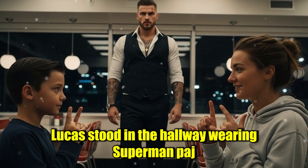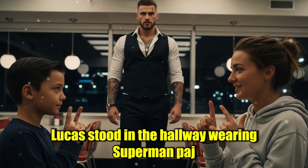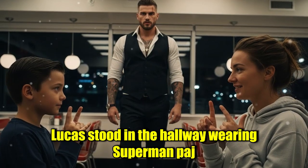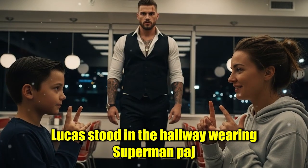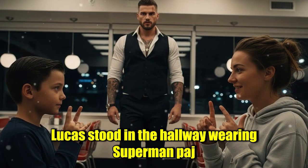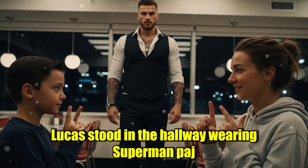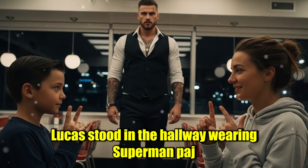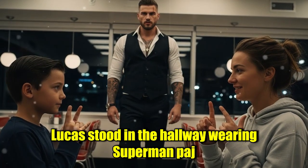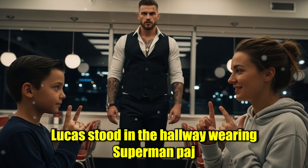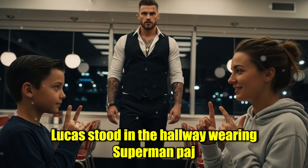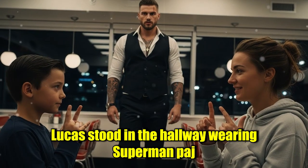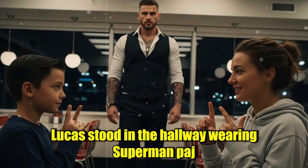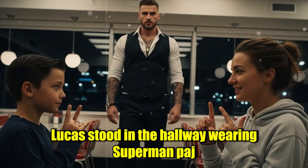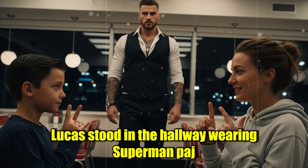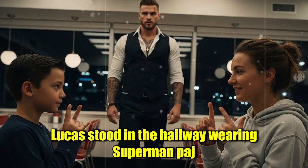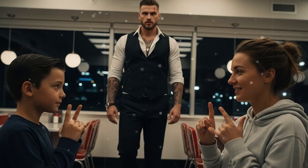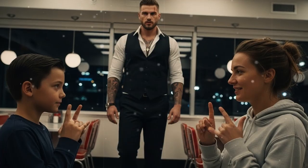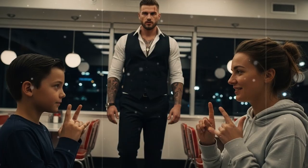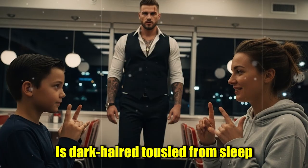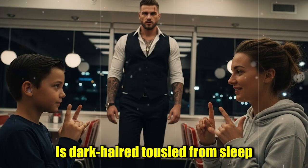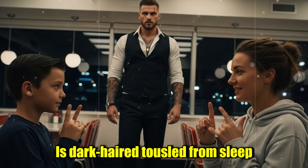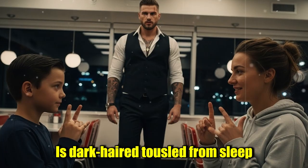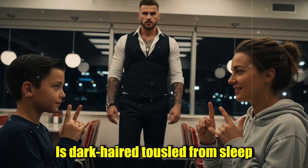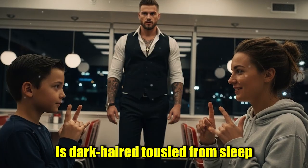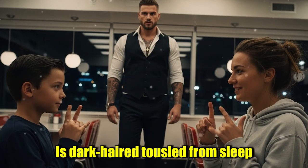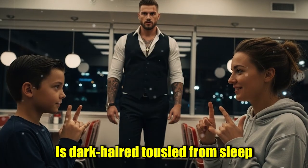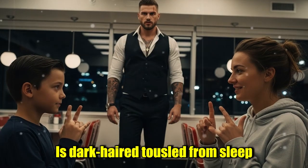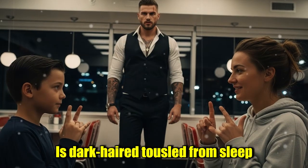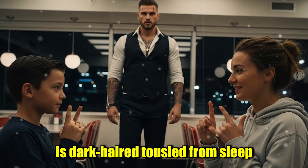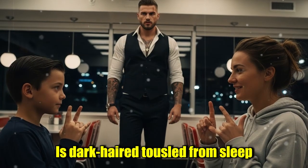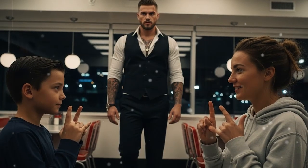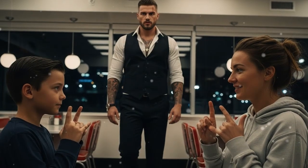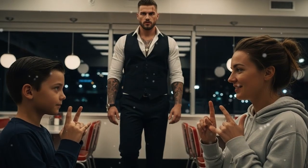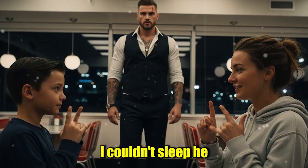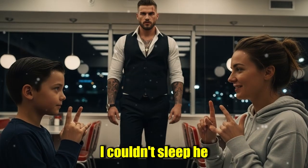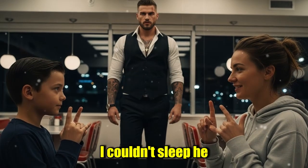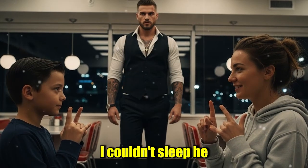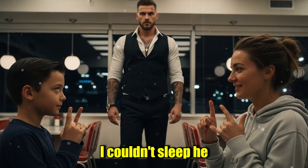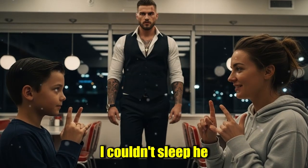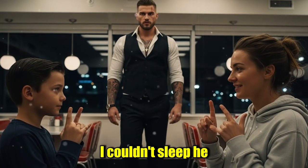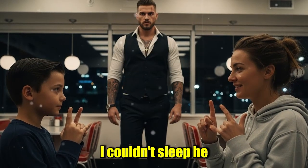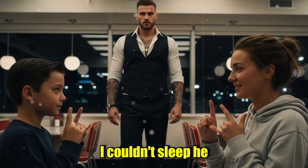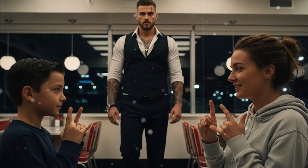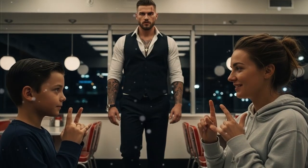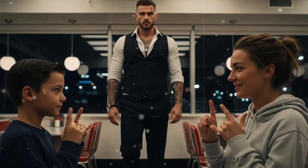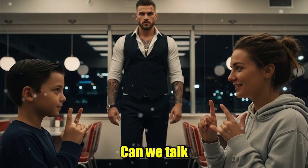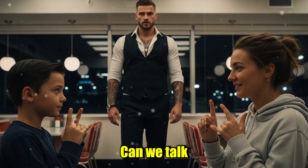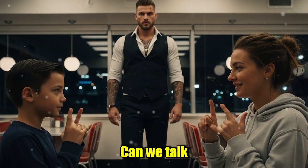in the hallway wearing Superman pajamas, his dark hair tousled from sleep. I couldn't sleep, he signed. Can we